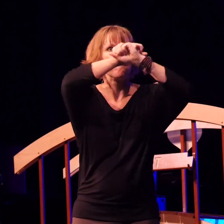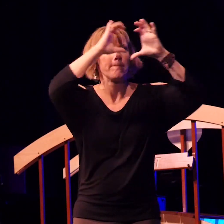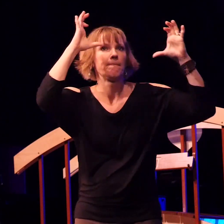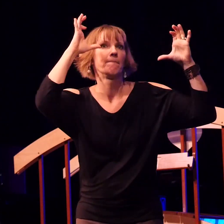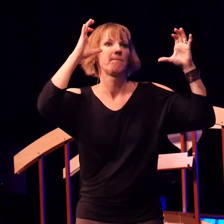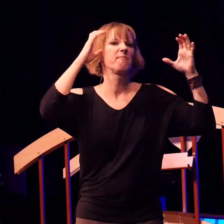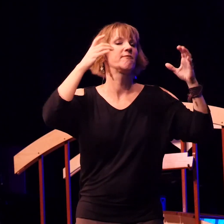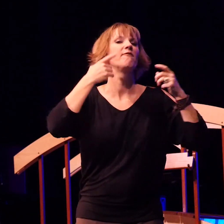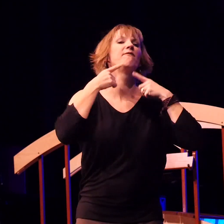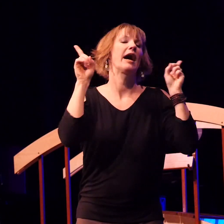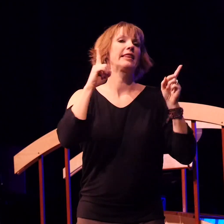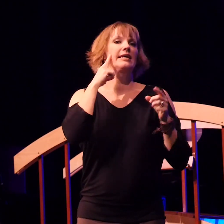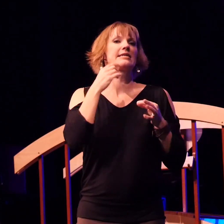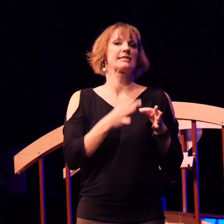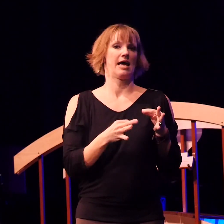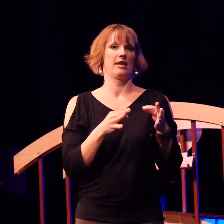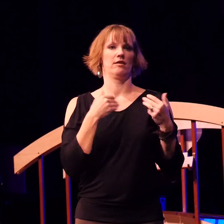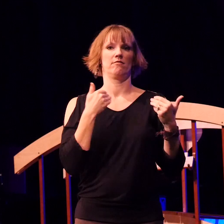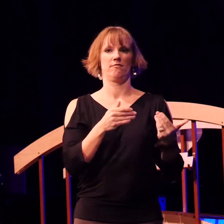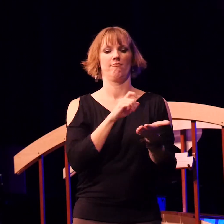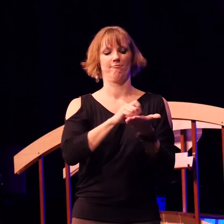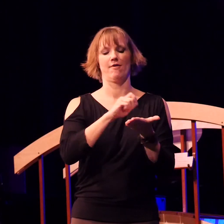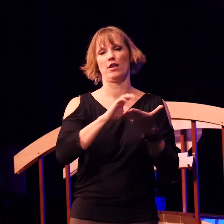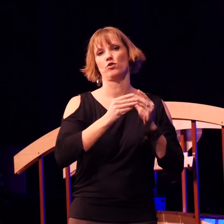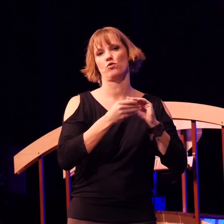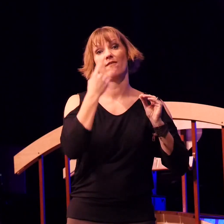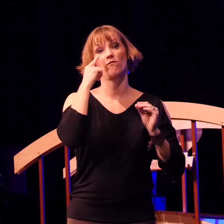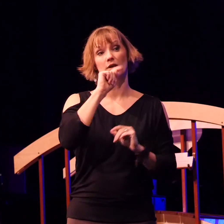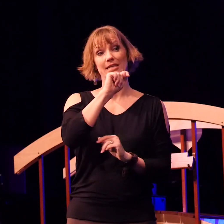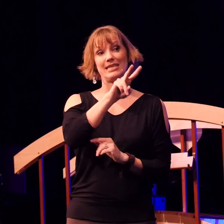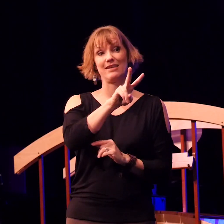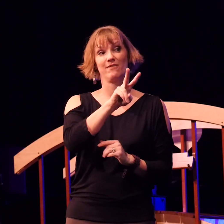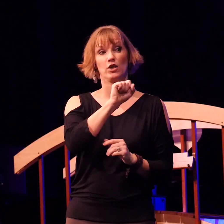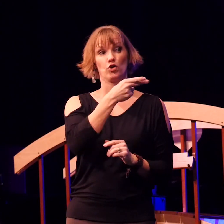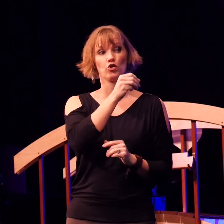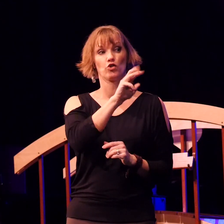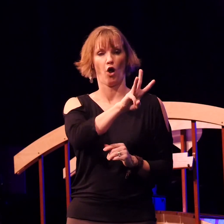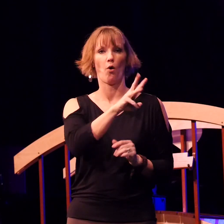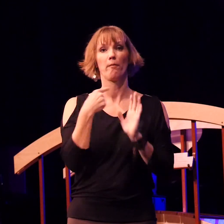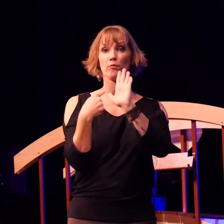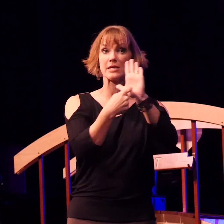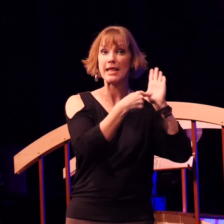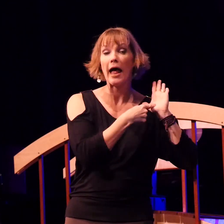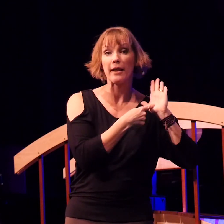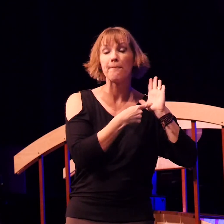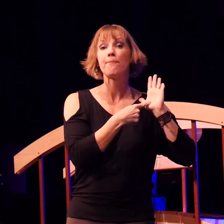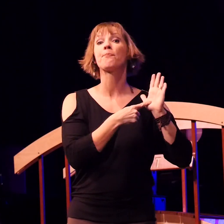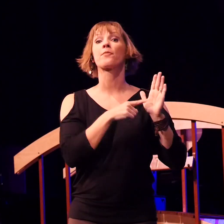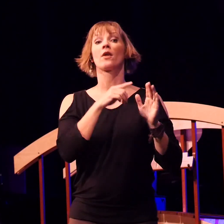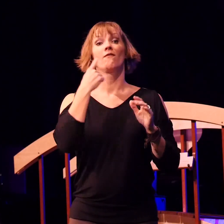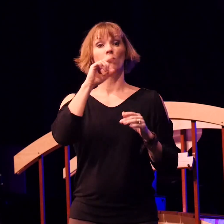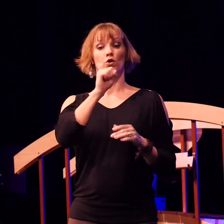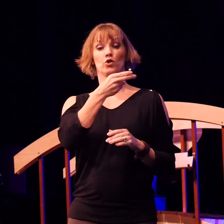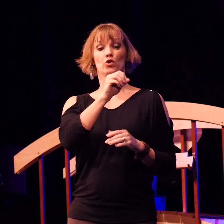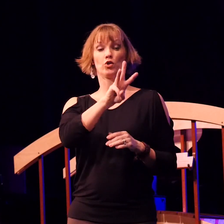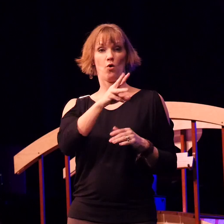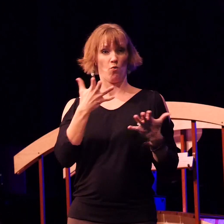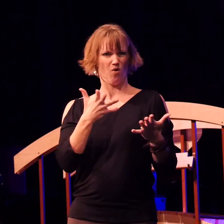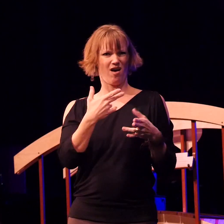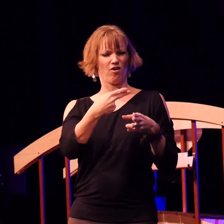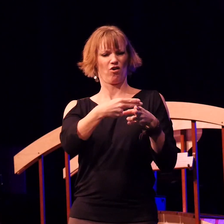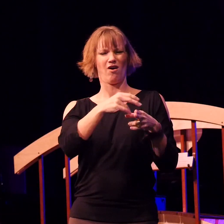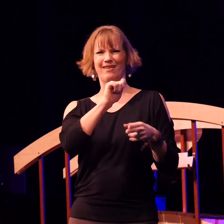decided to write a story for a television show and present it. And it was for the show Adam